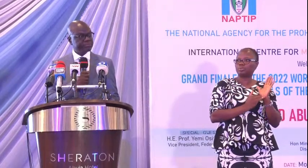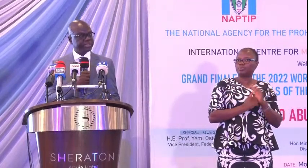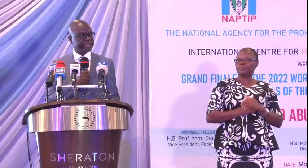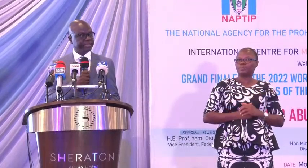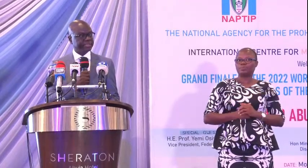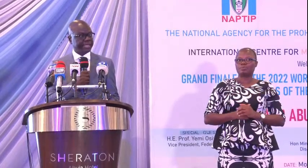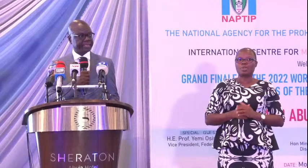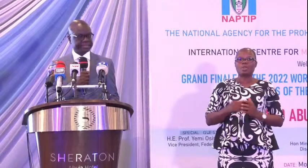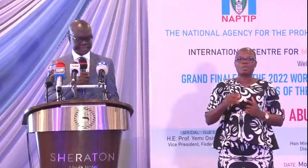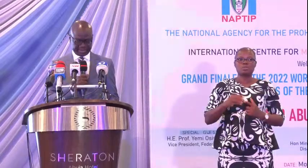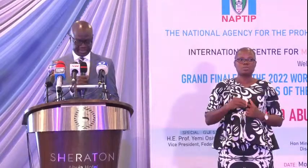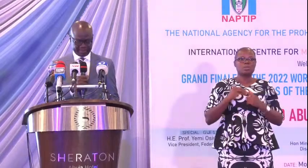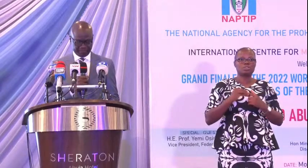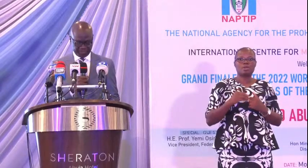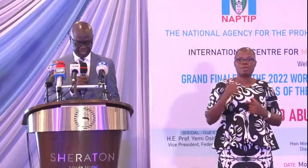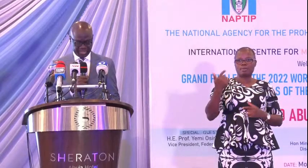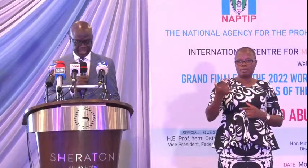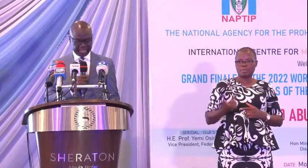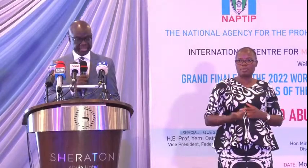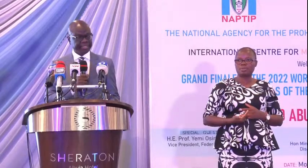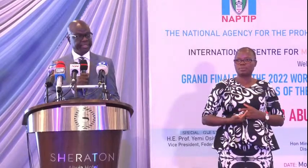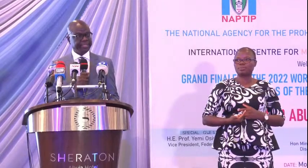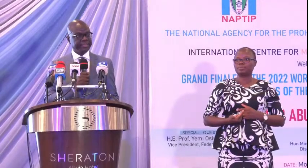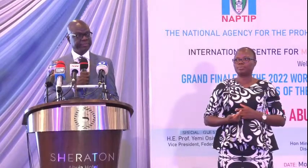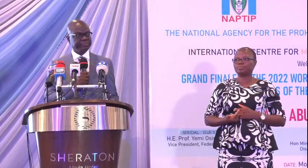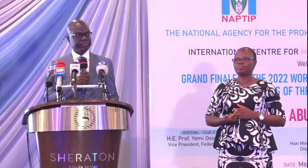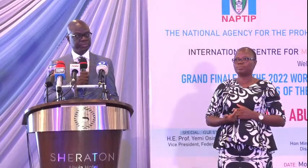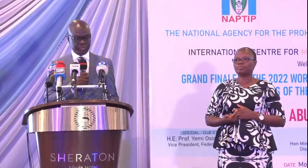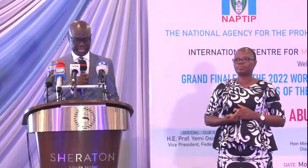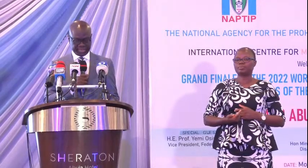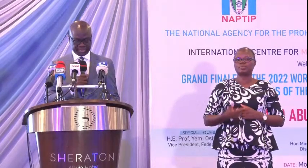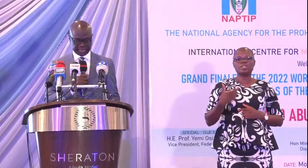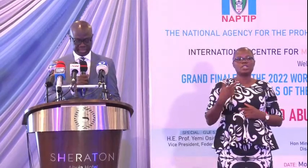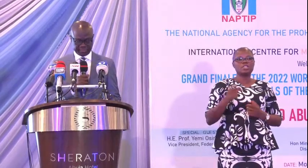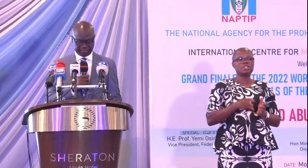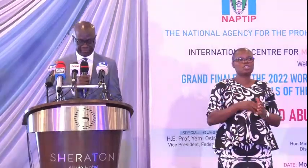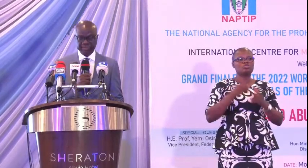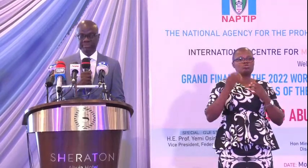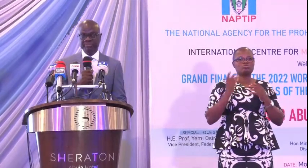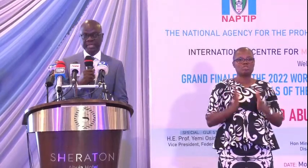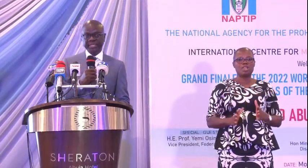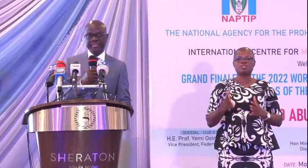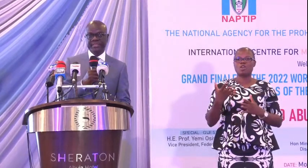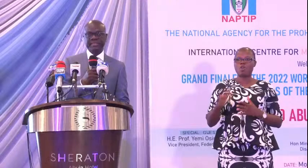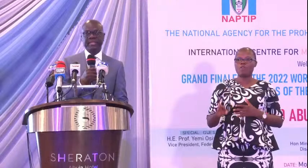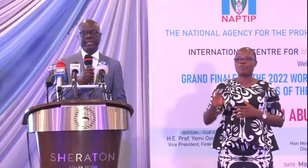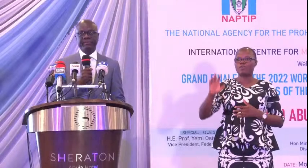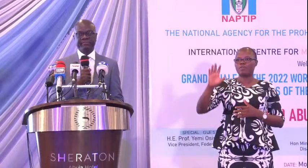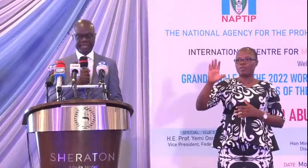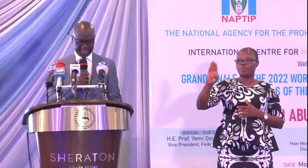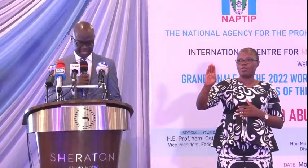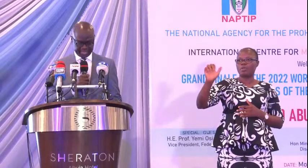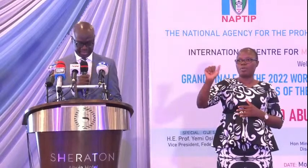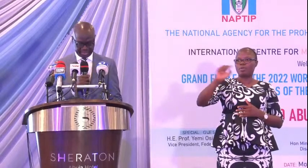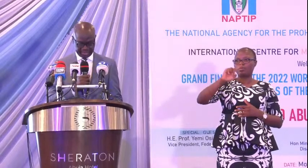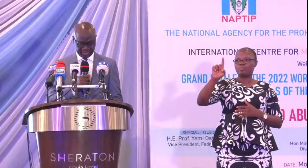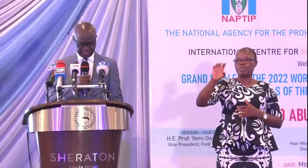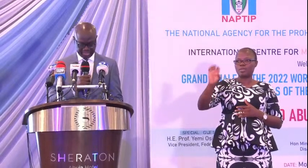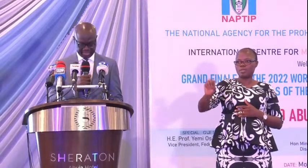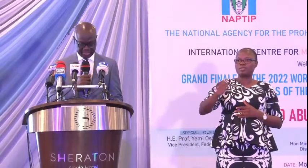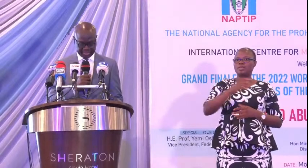Special guests, the students of Bays and